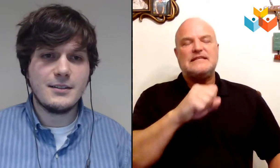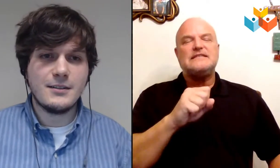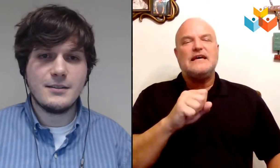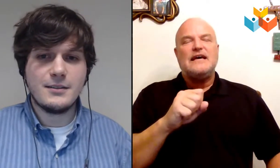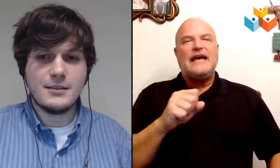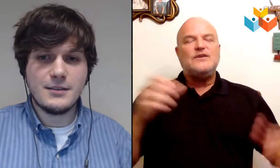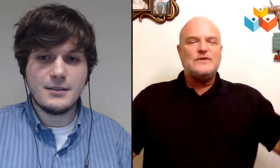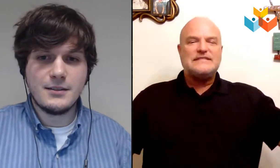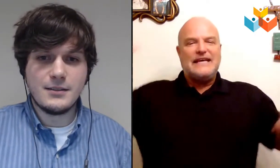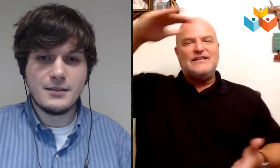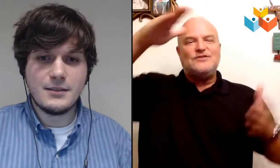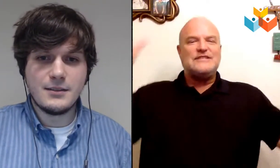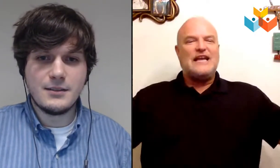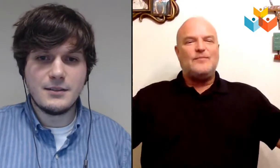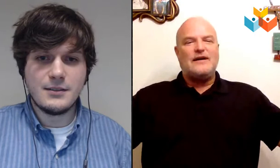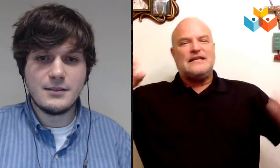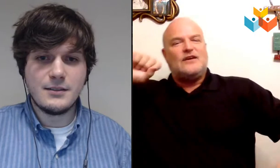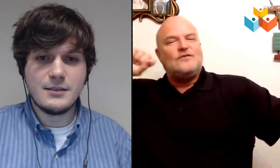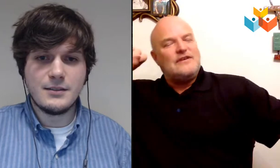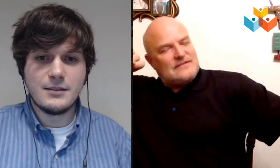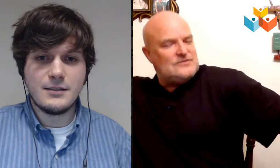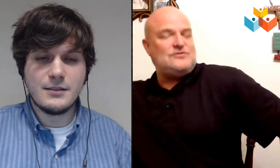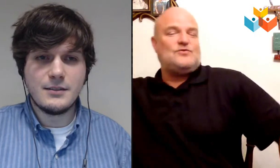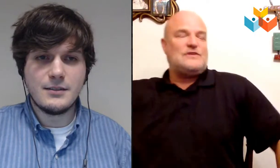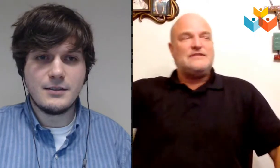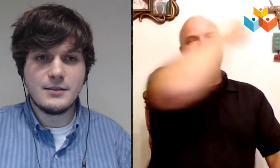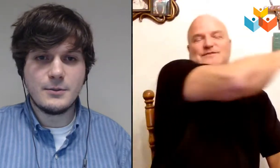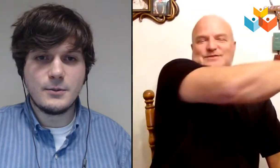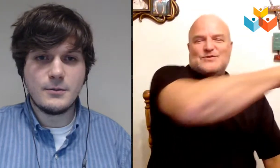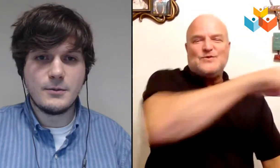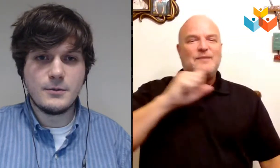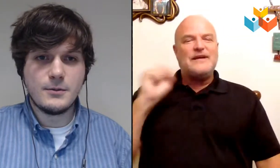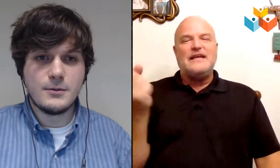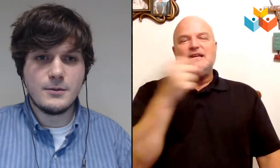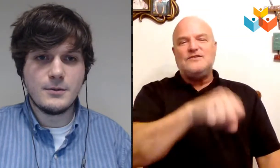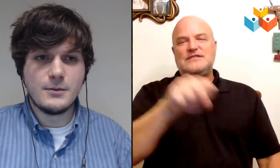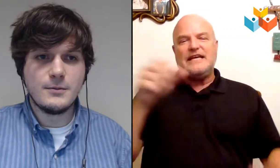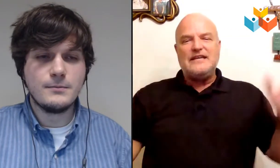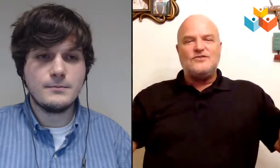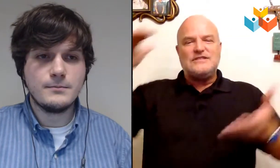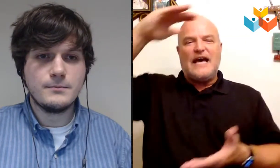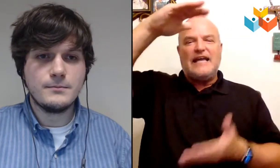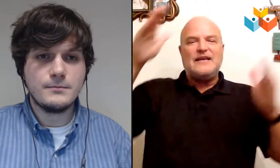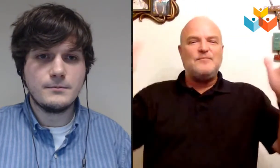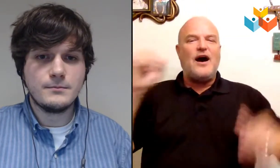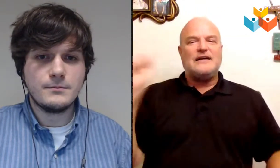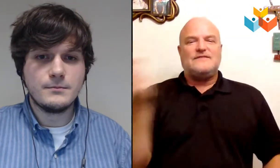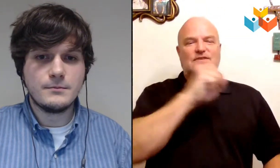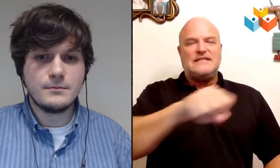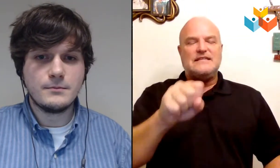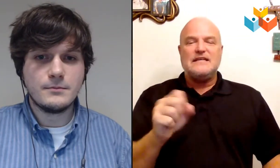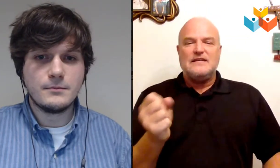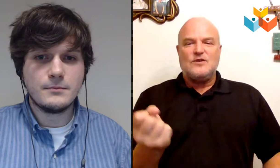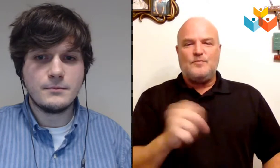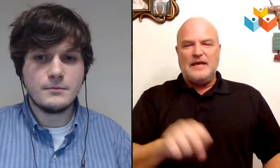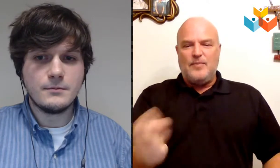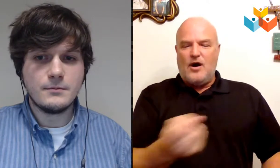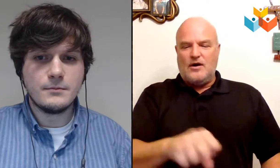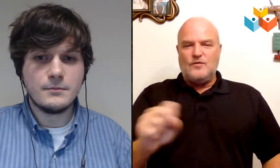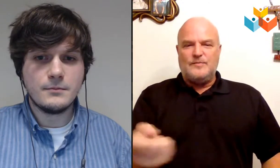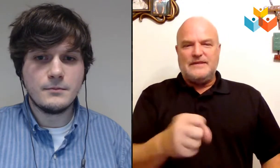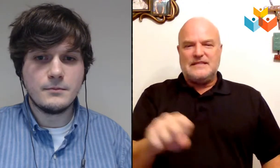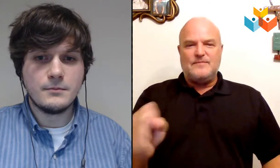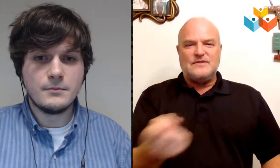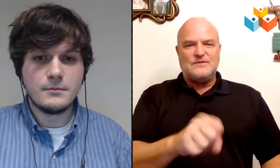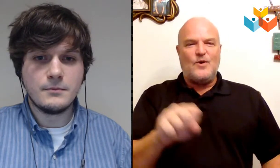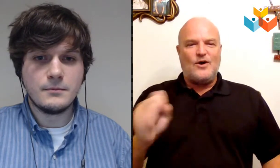swinging at tennis. And you want to stay in your signing box. I know you really swing out, but you stay in your signing box for tennis. So ping